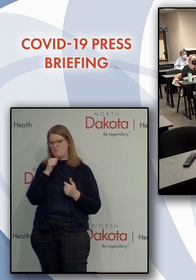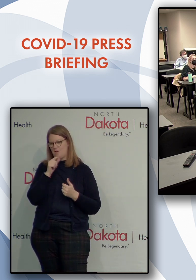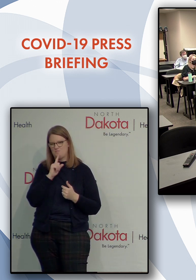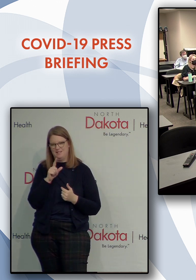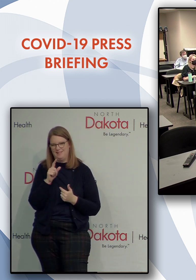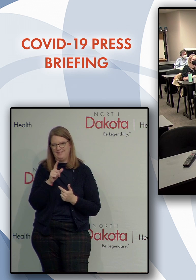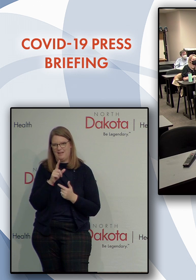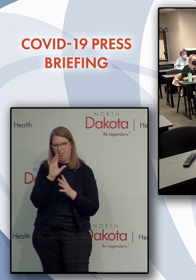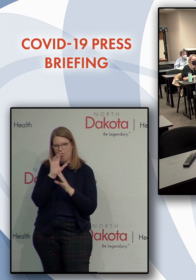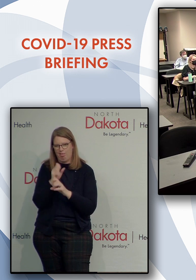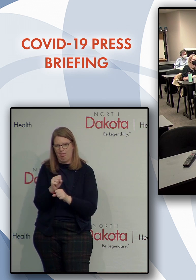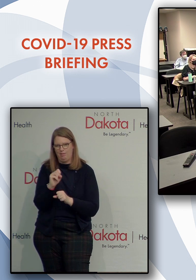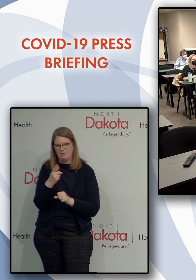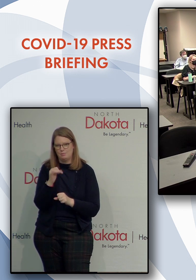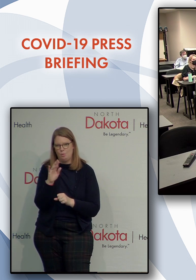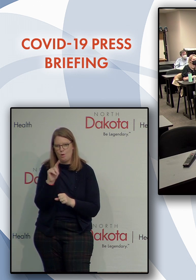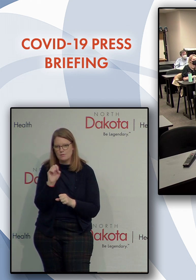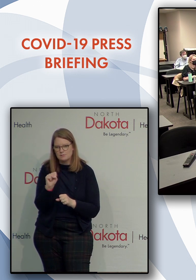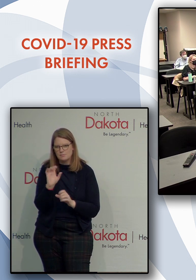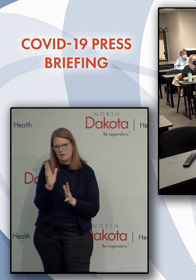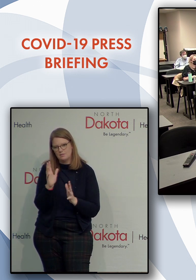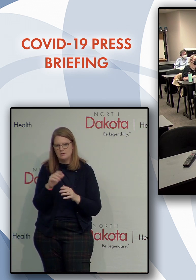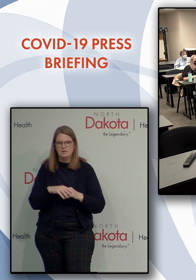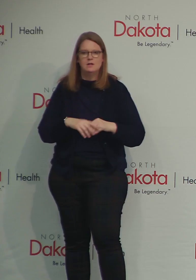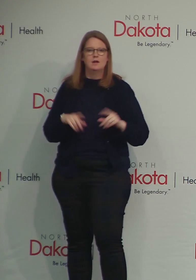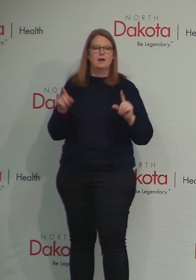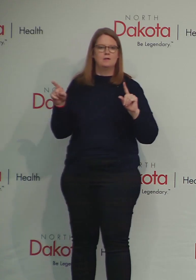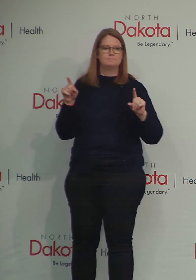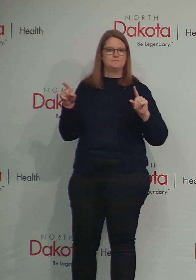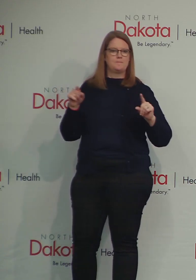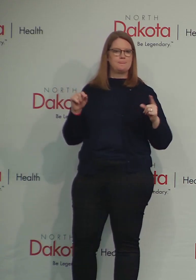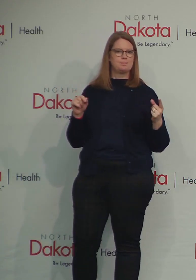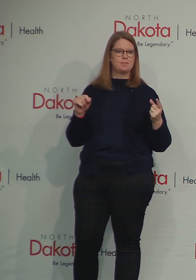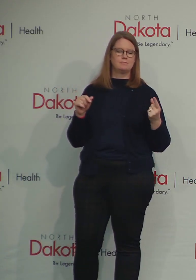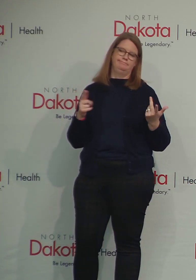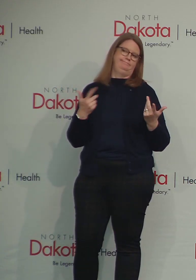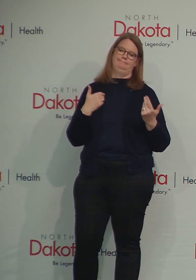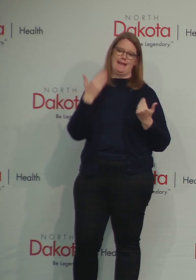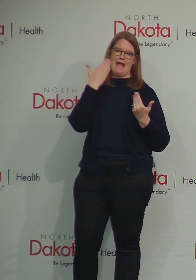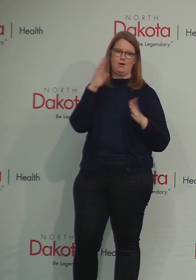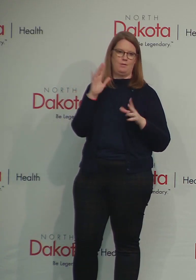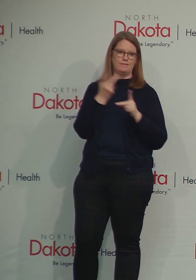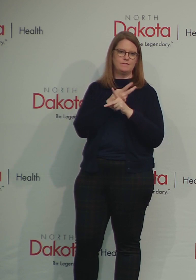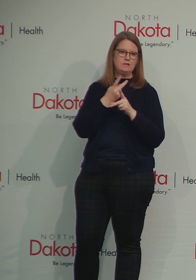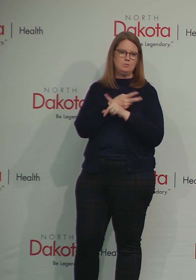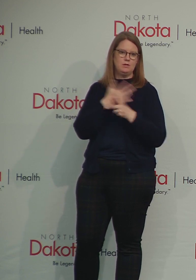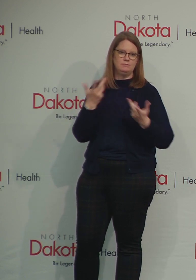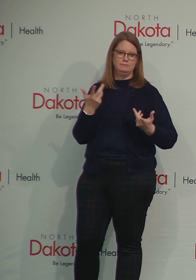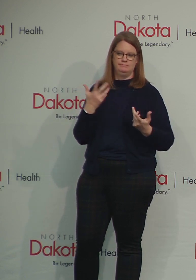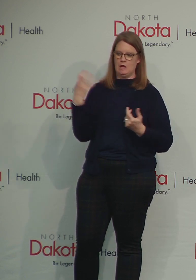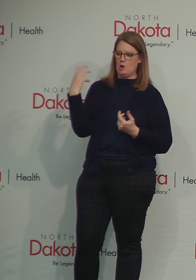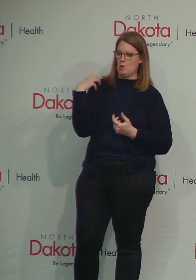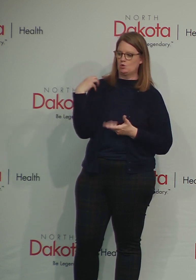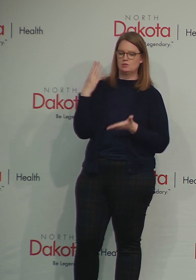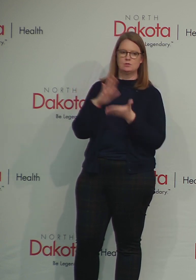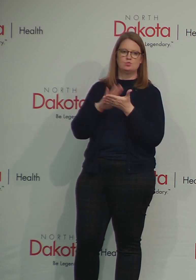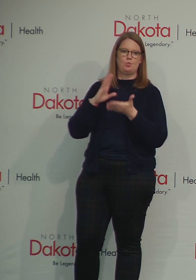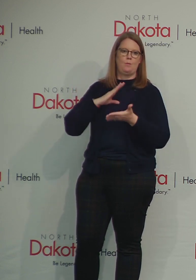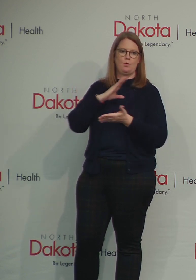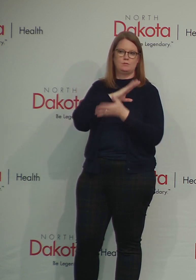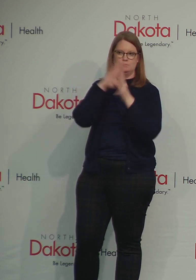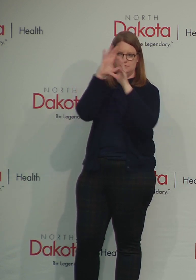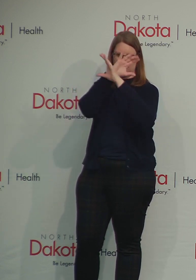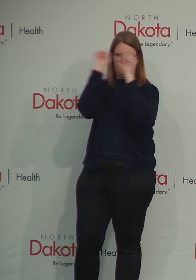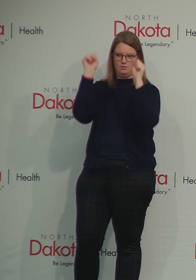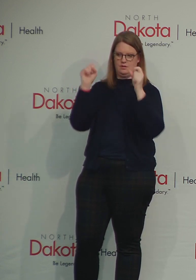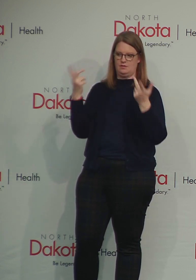be explained a certain way, that's fine. Yeah, I guess, I don't know how they would sort that out. I guess that would be coaches and school boards and